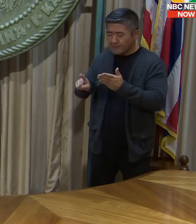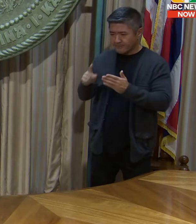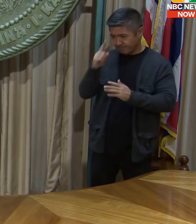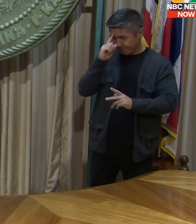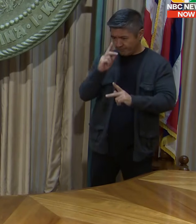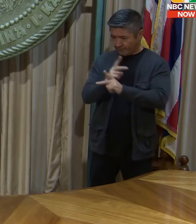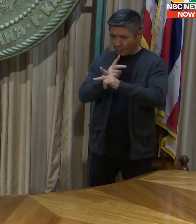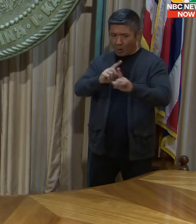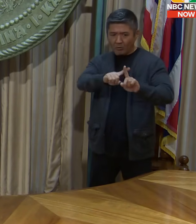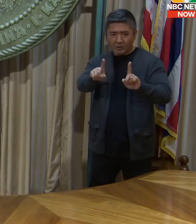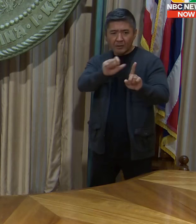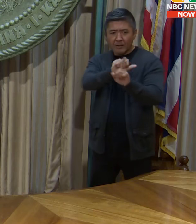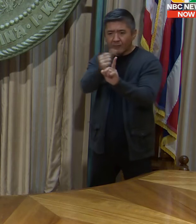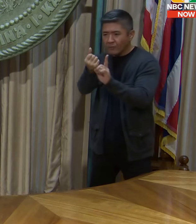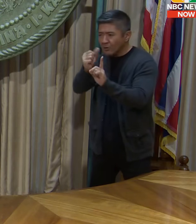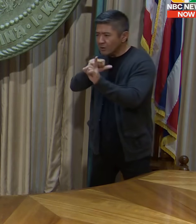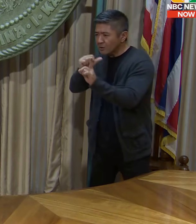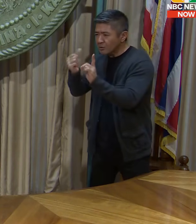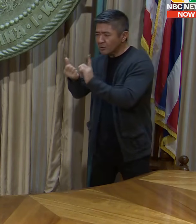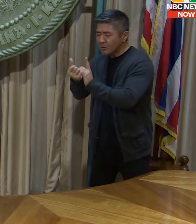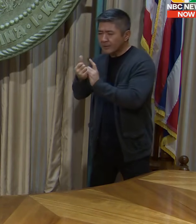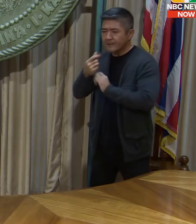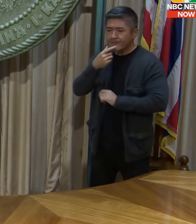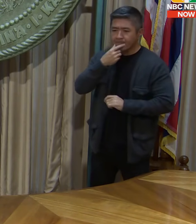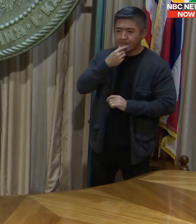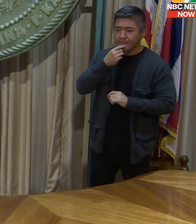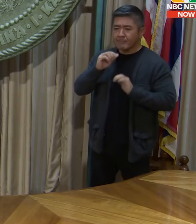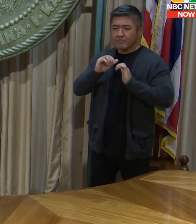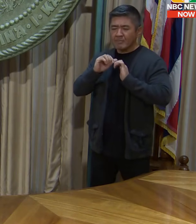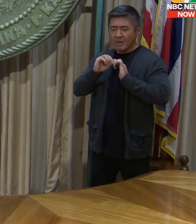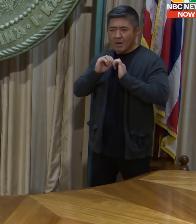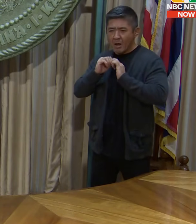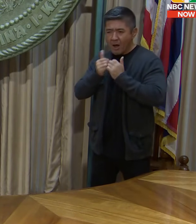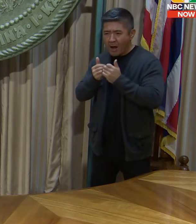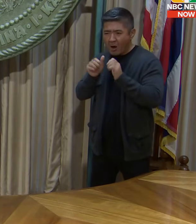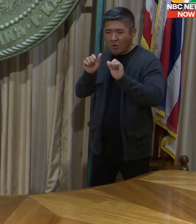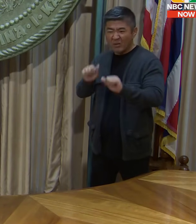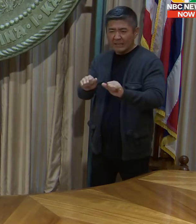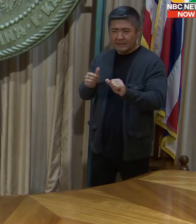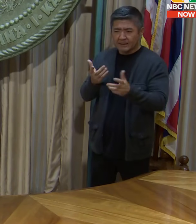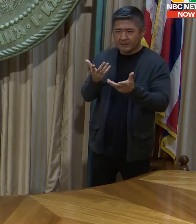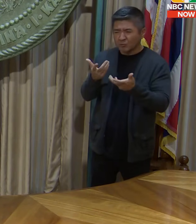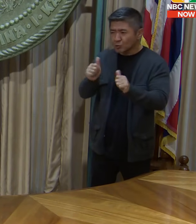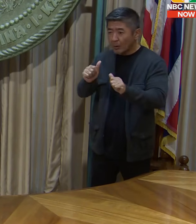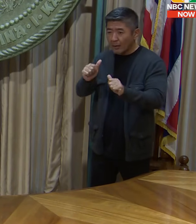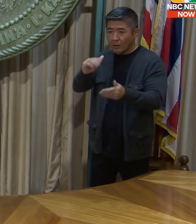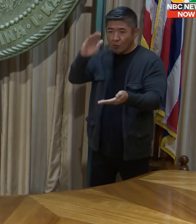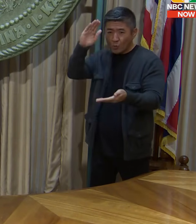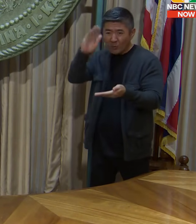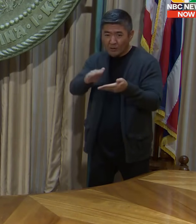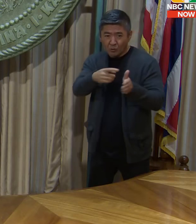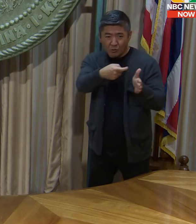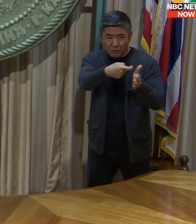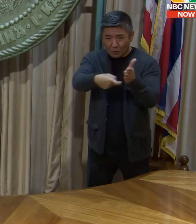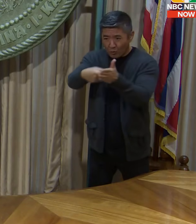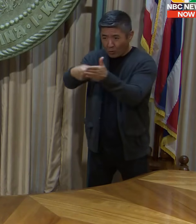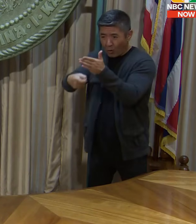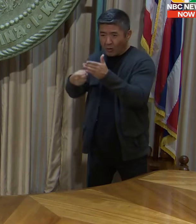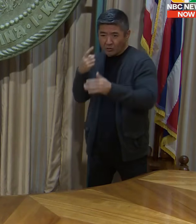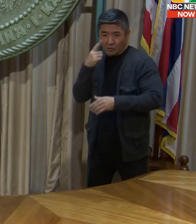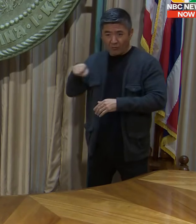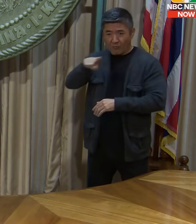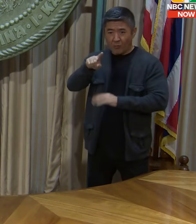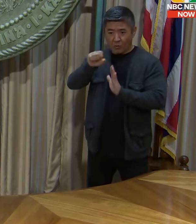and identifying ways that we can reduce expenditures on behalf of state